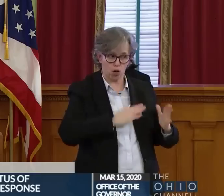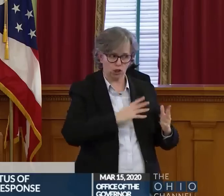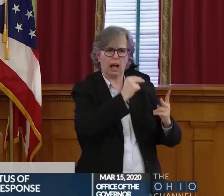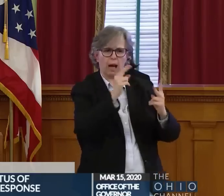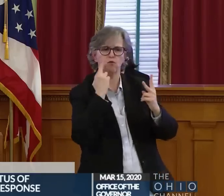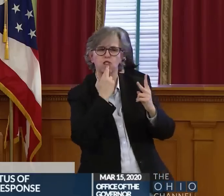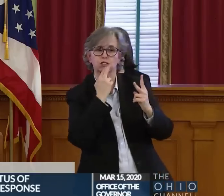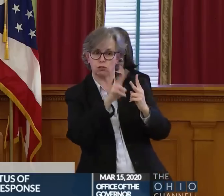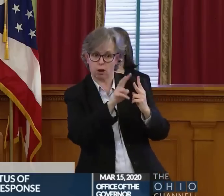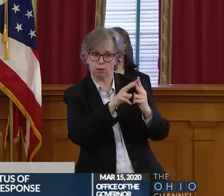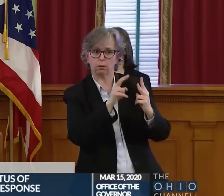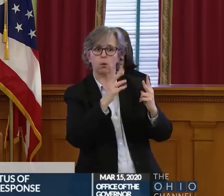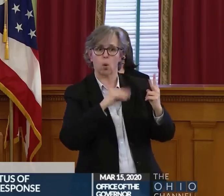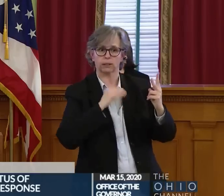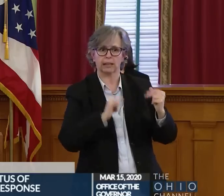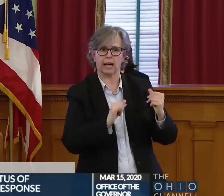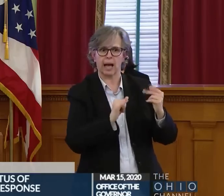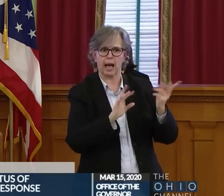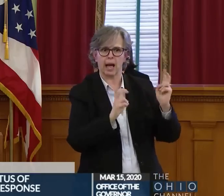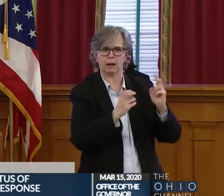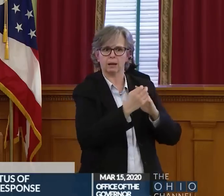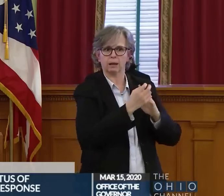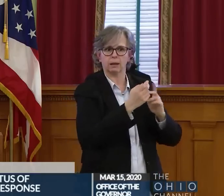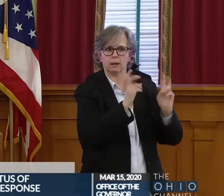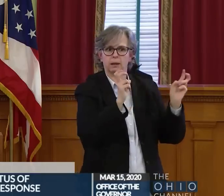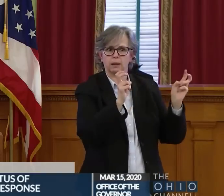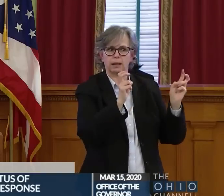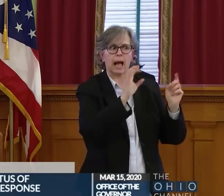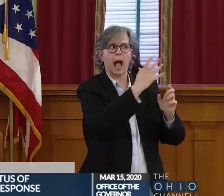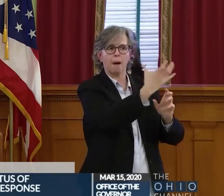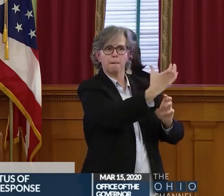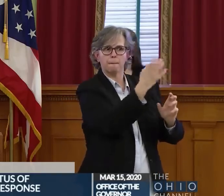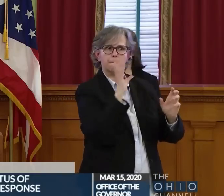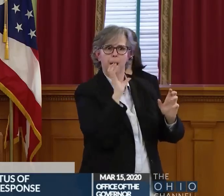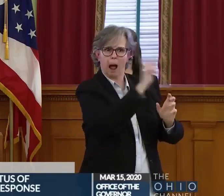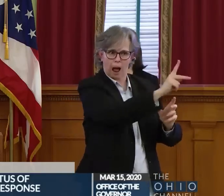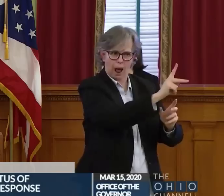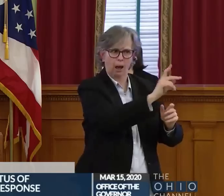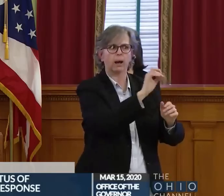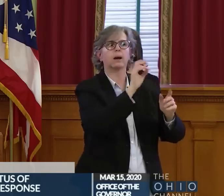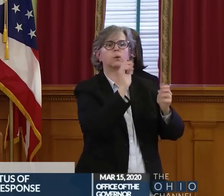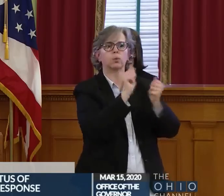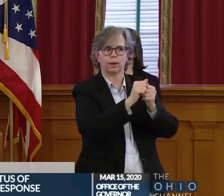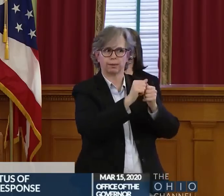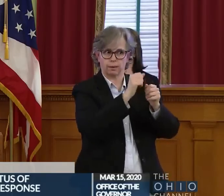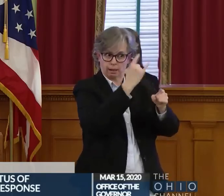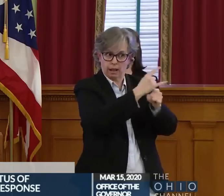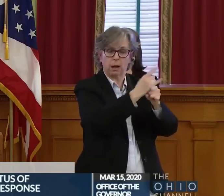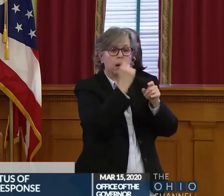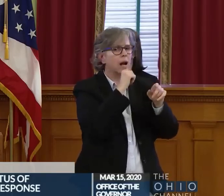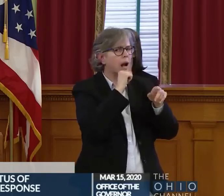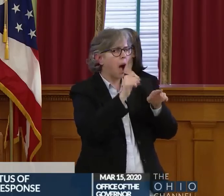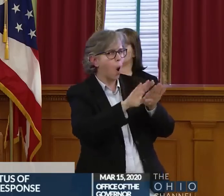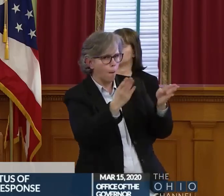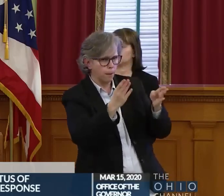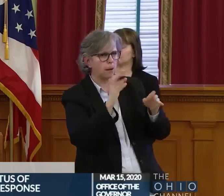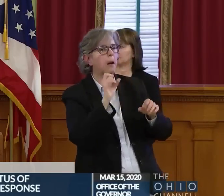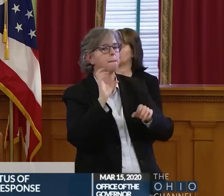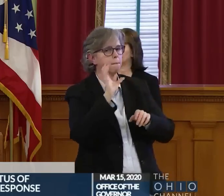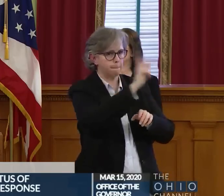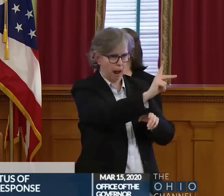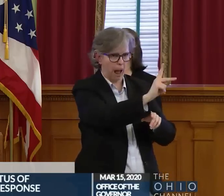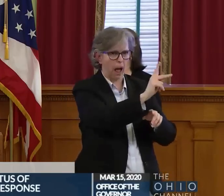unopened, high-proof liquor products to the agency where they bought them. We hope